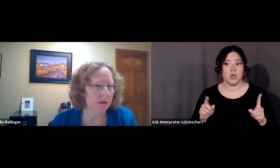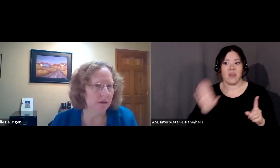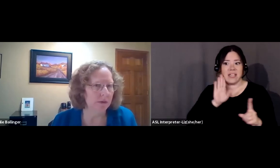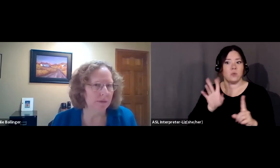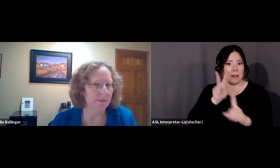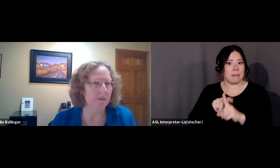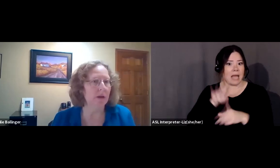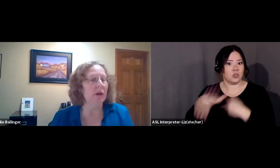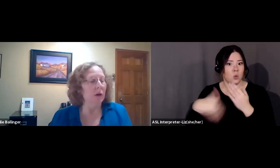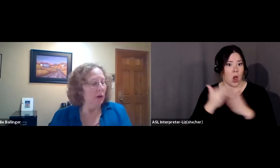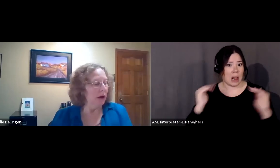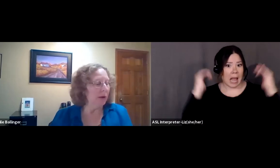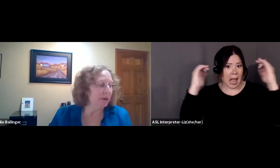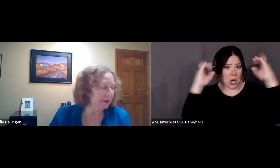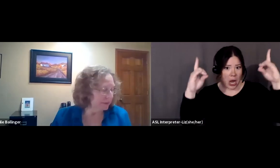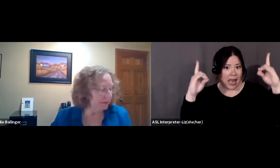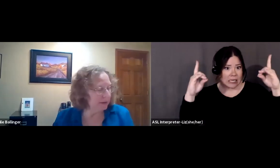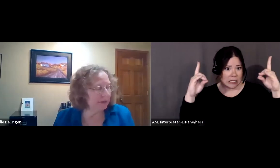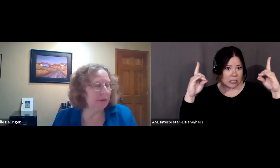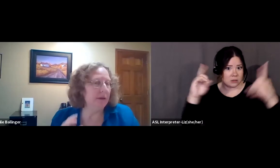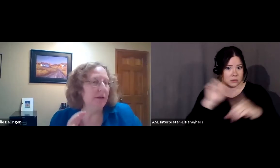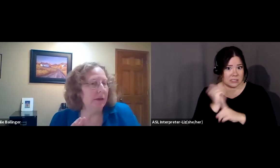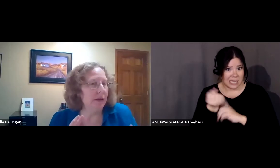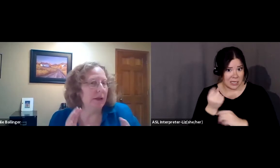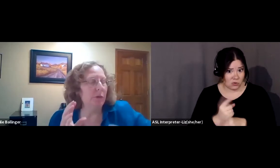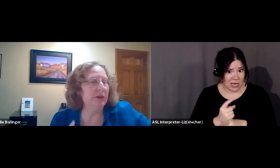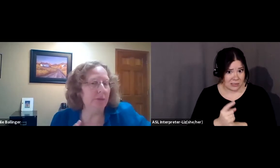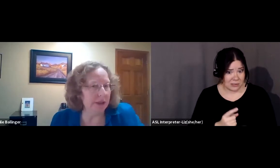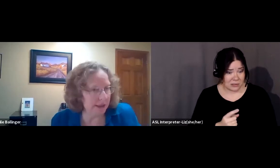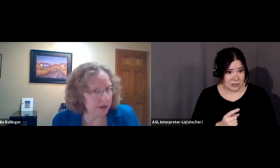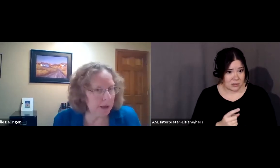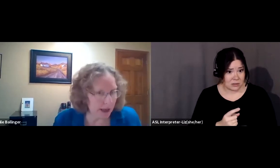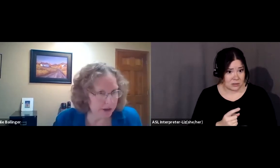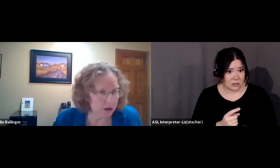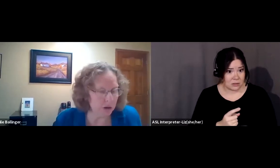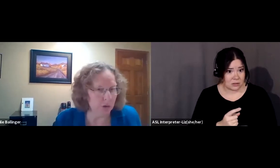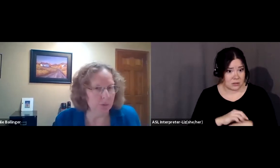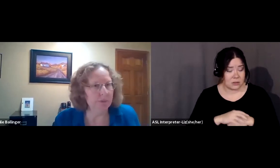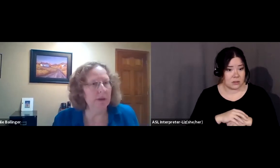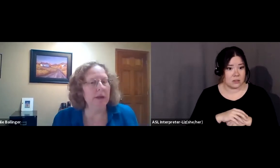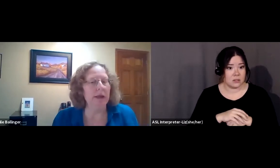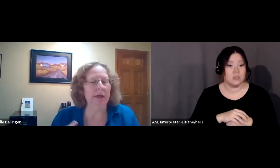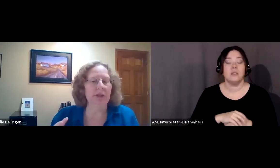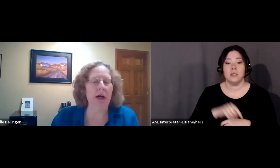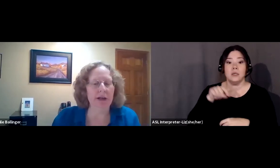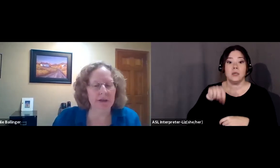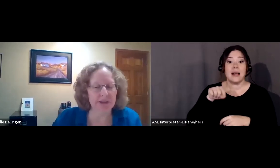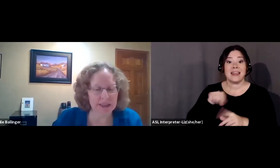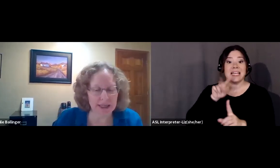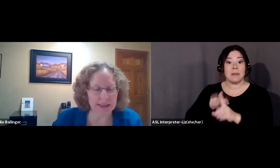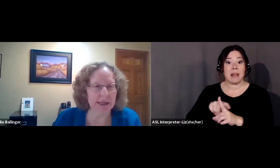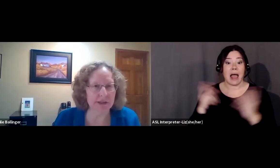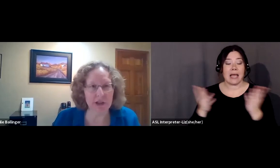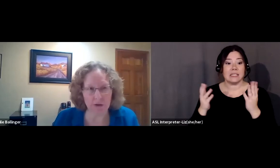it would apply to all higher ed settings, correct? what this applies to is a higher